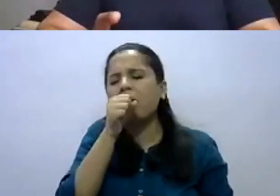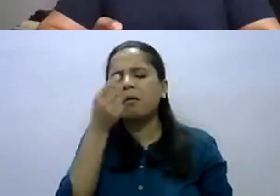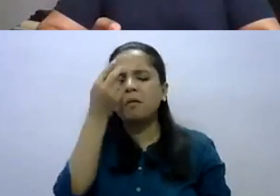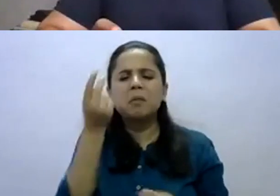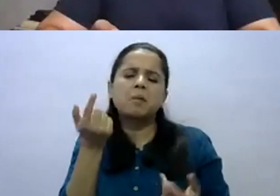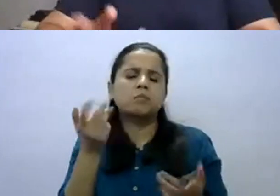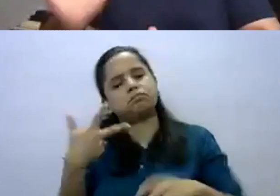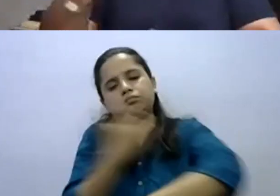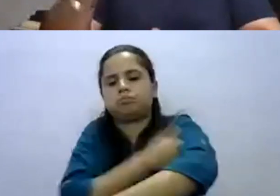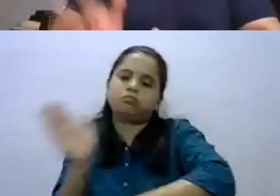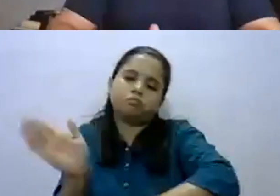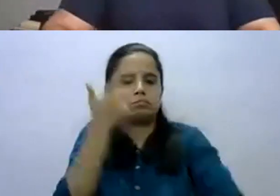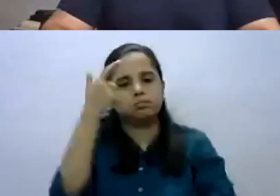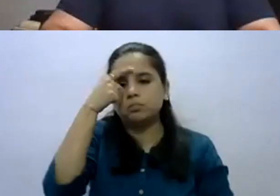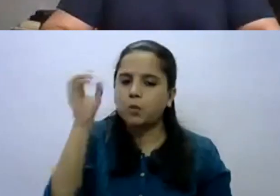yourself vaccinated.